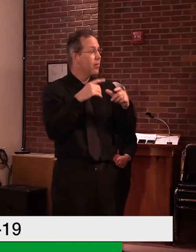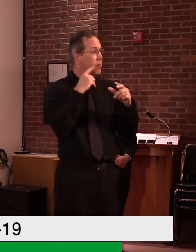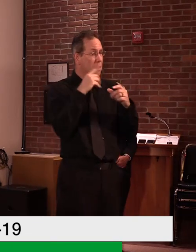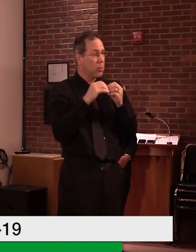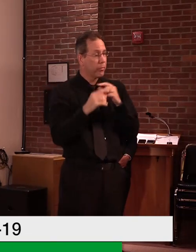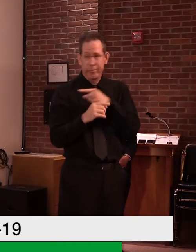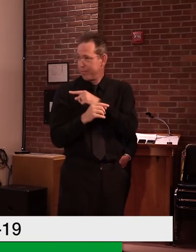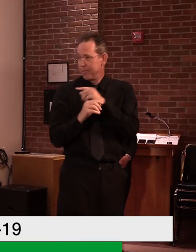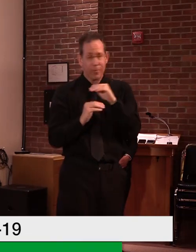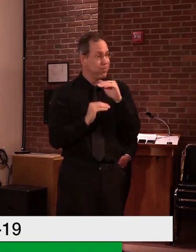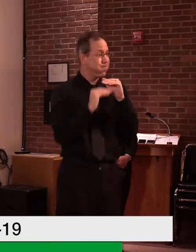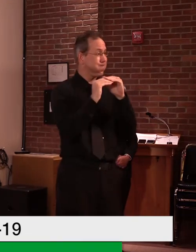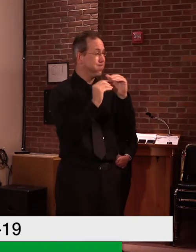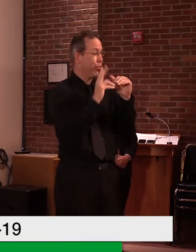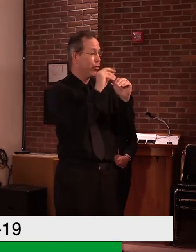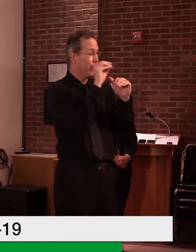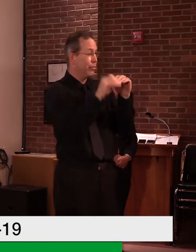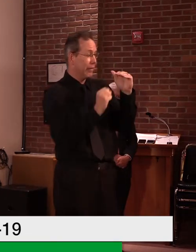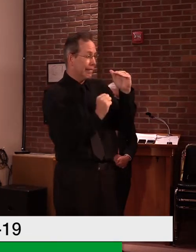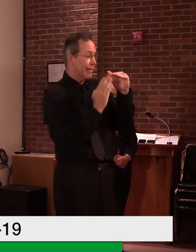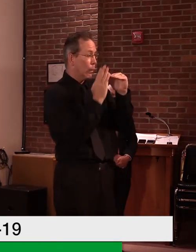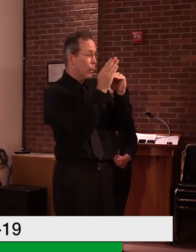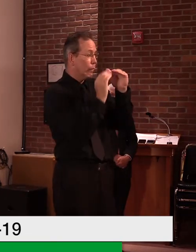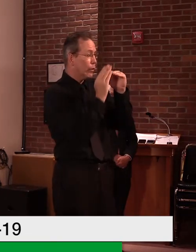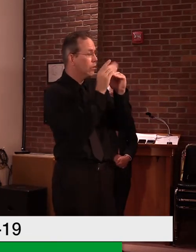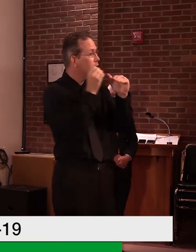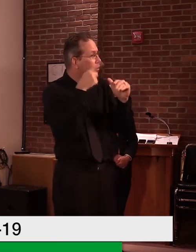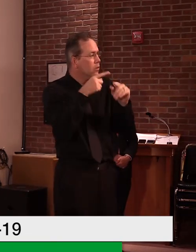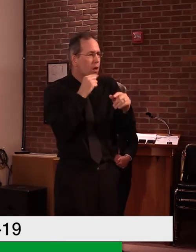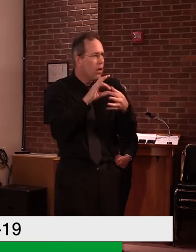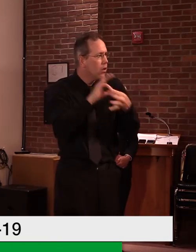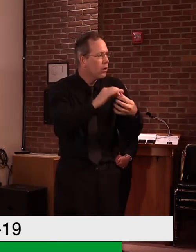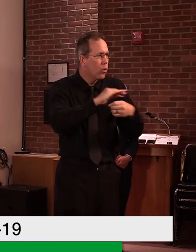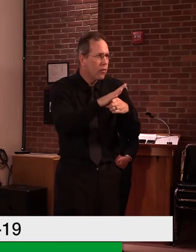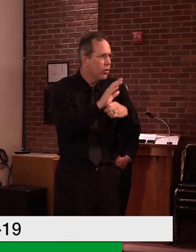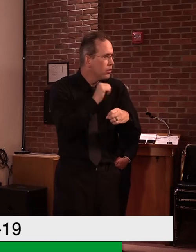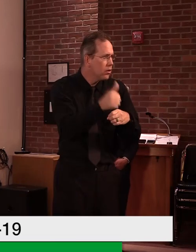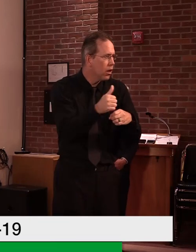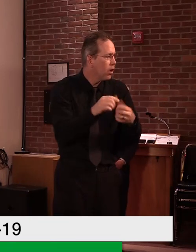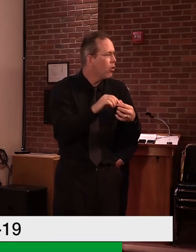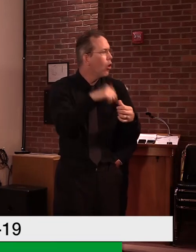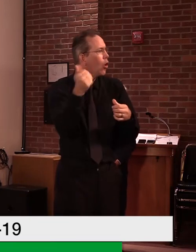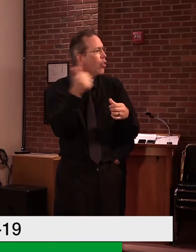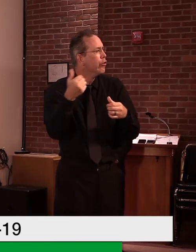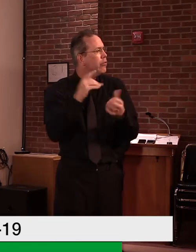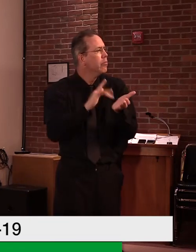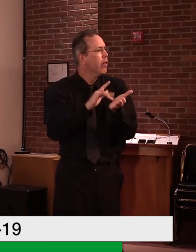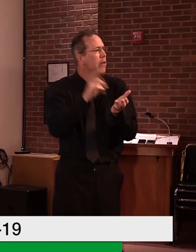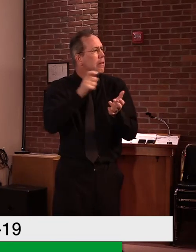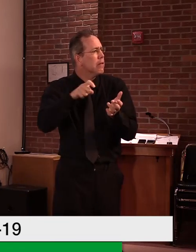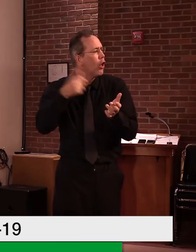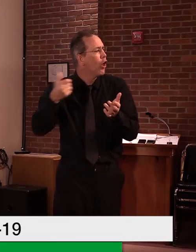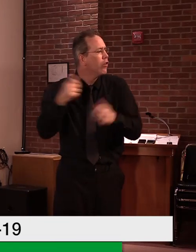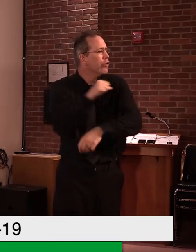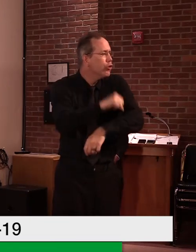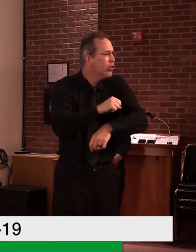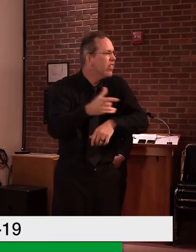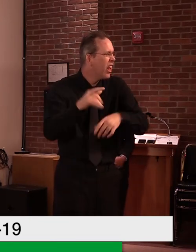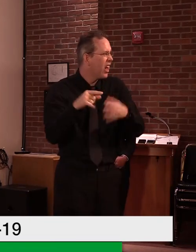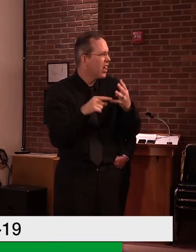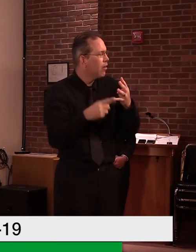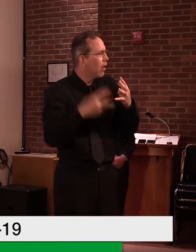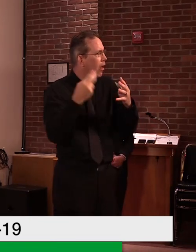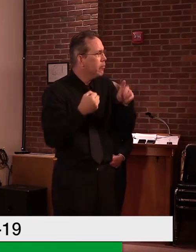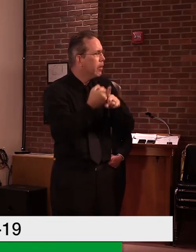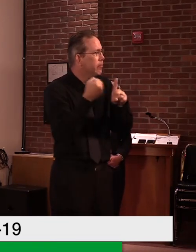gone above that buffer again this week. But like we said last week, with our other syndromic surveillance, or with our other restart metrics performing